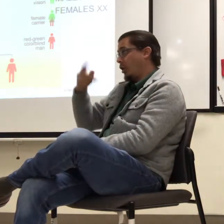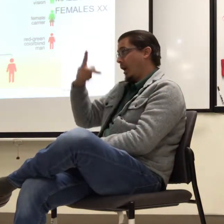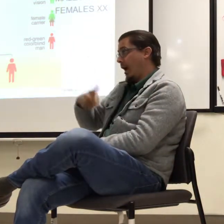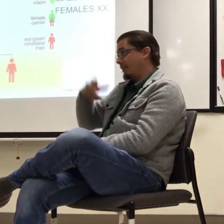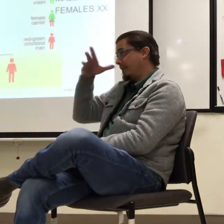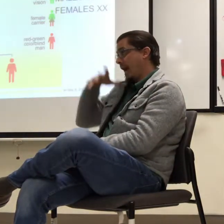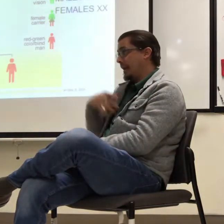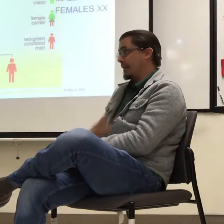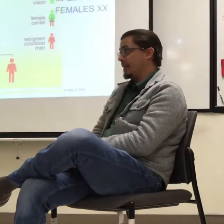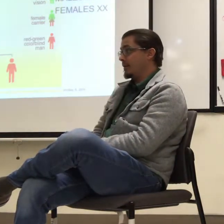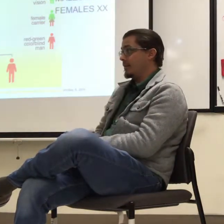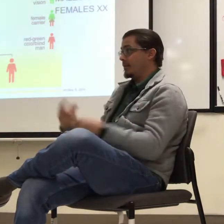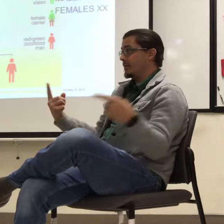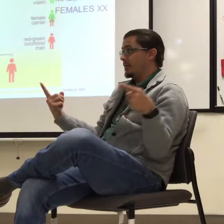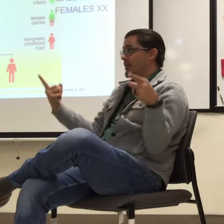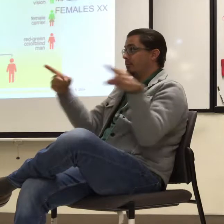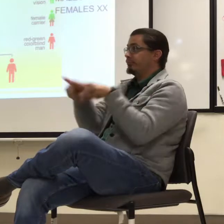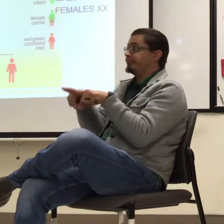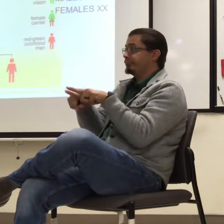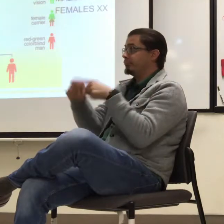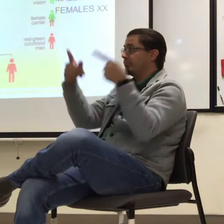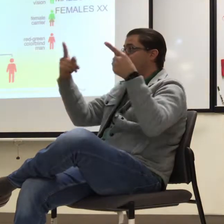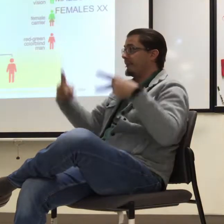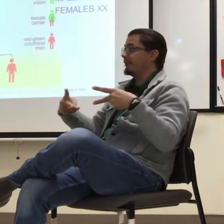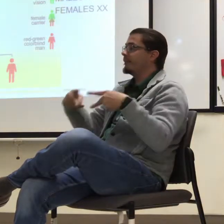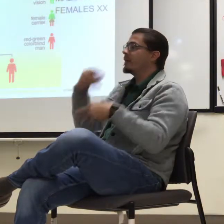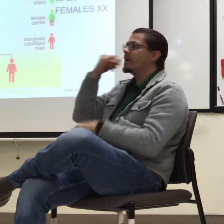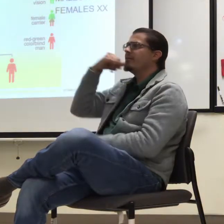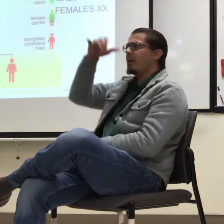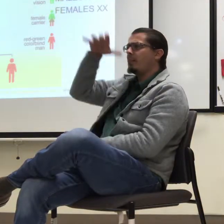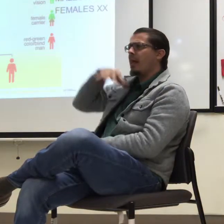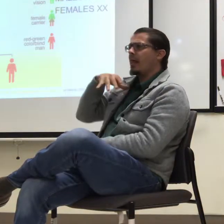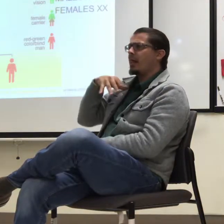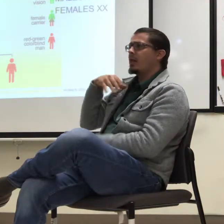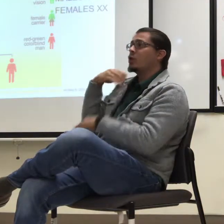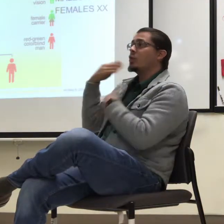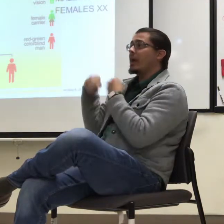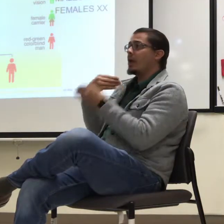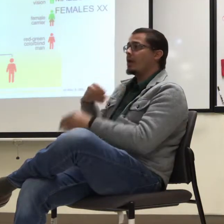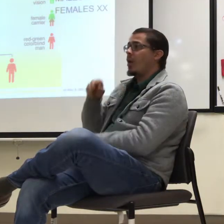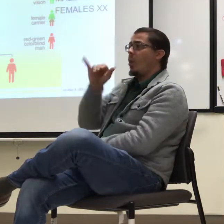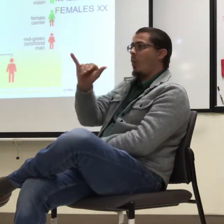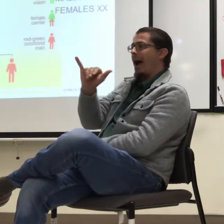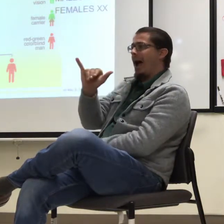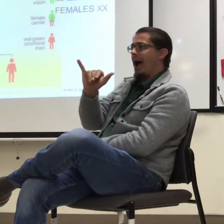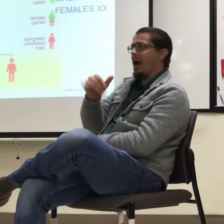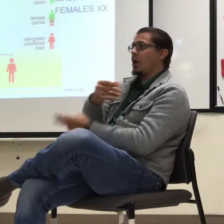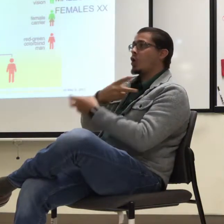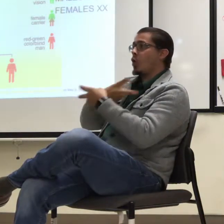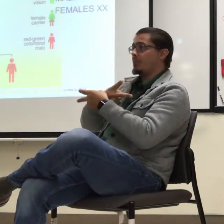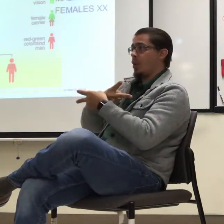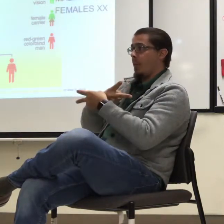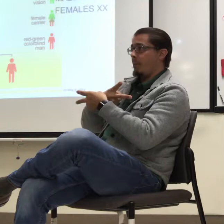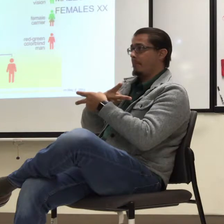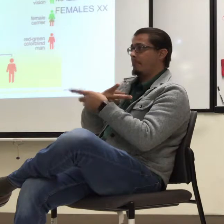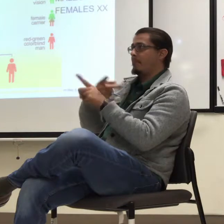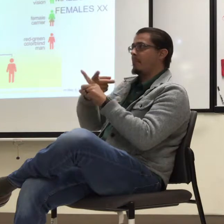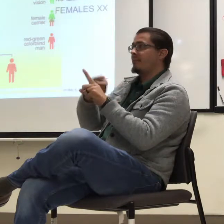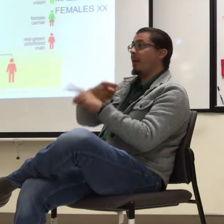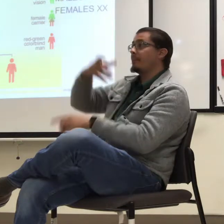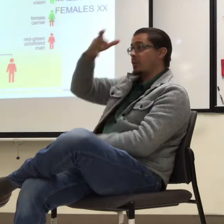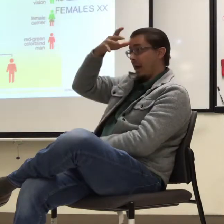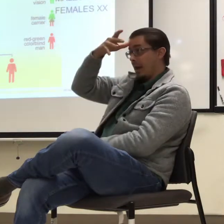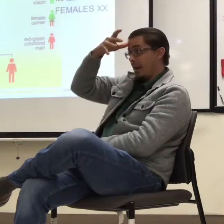set from dad. So, if you're a male, you inherited the Y chromosome from your